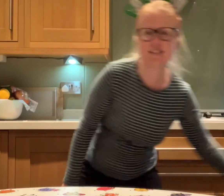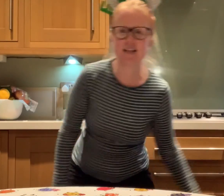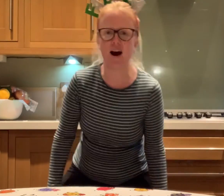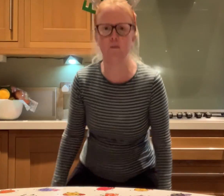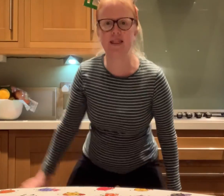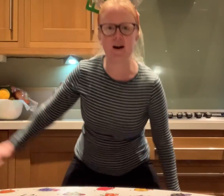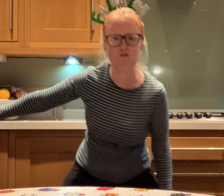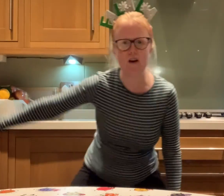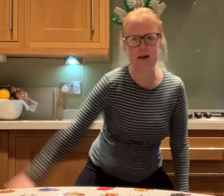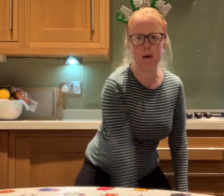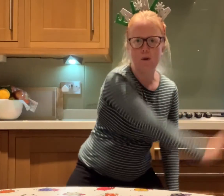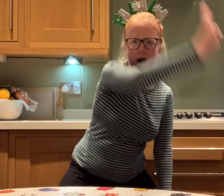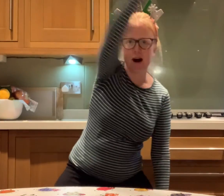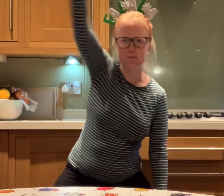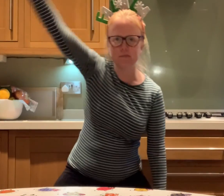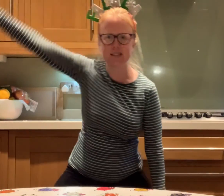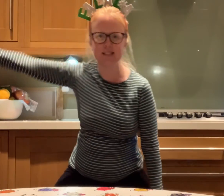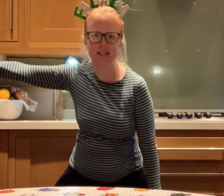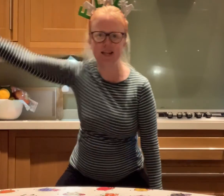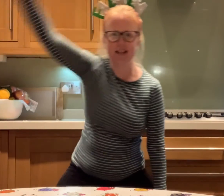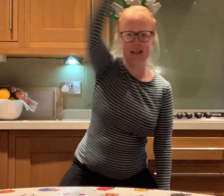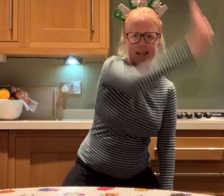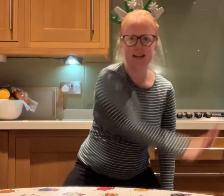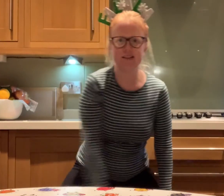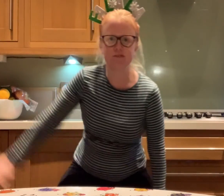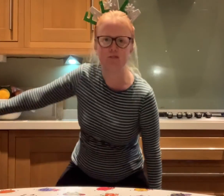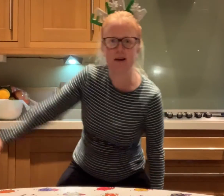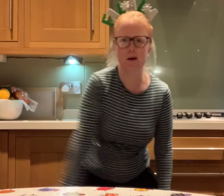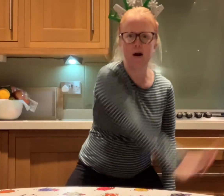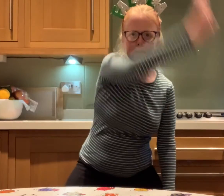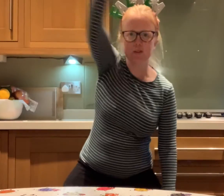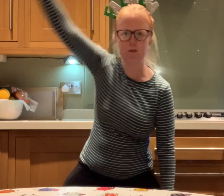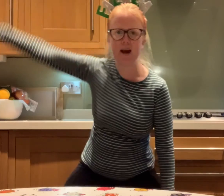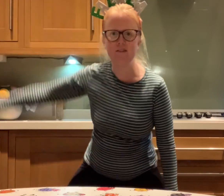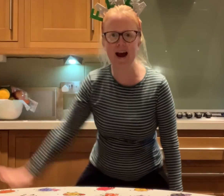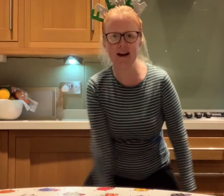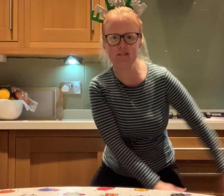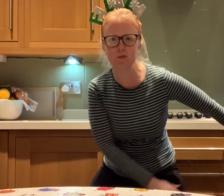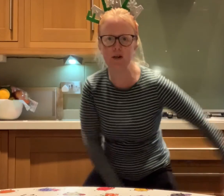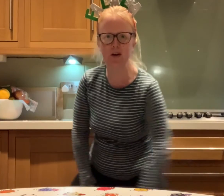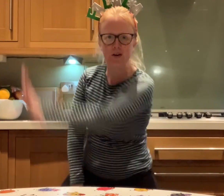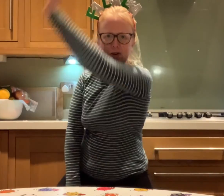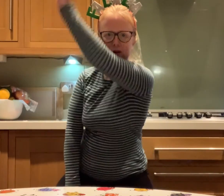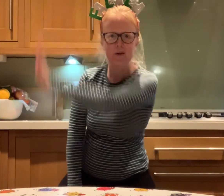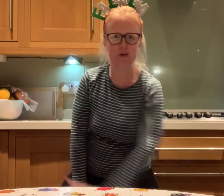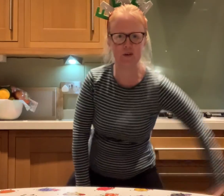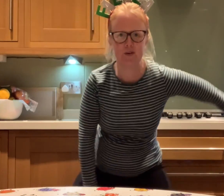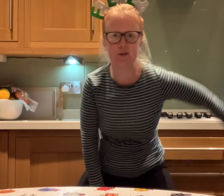Start with our rainbow arms. Rainbow arms all the way around.